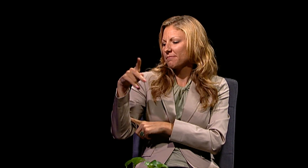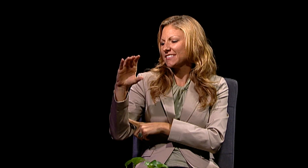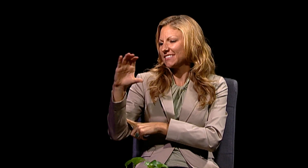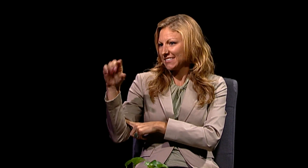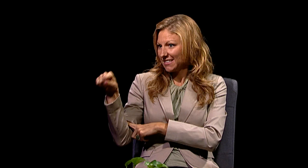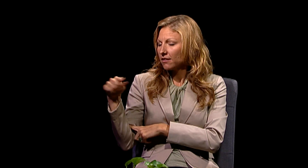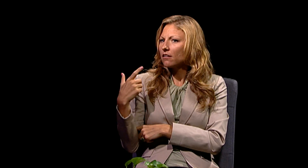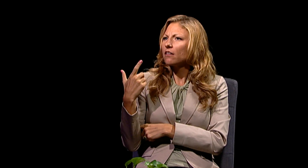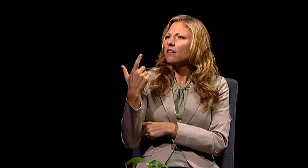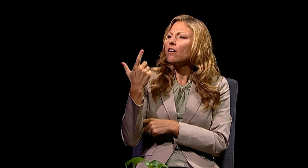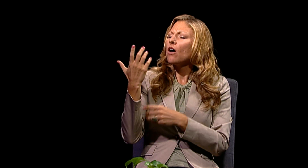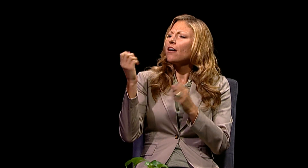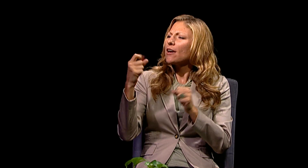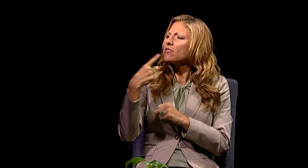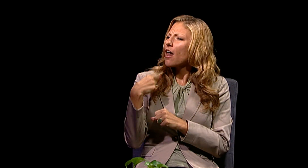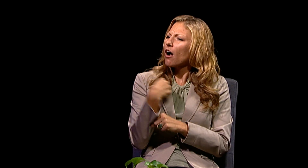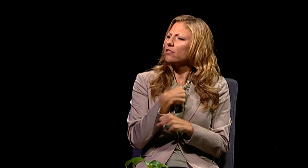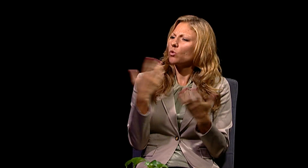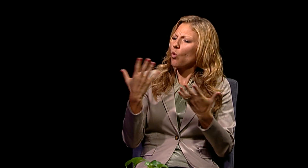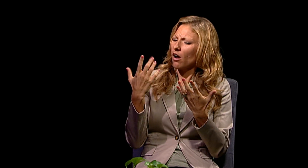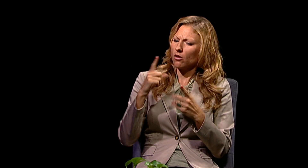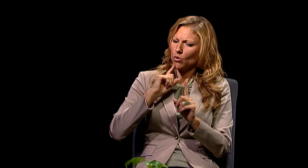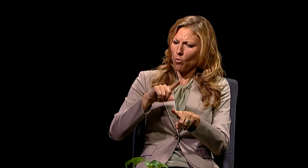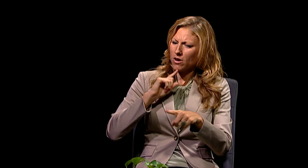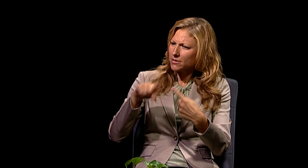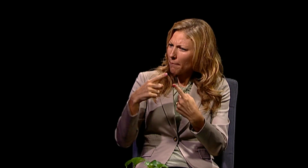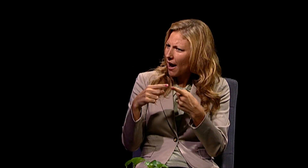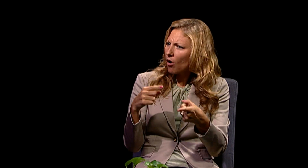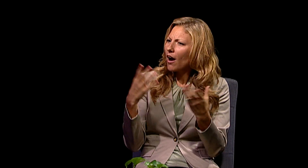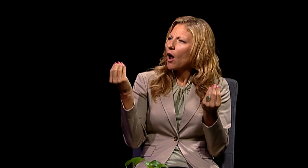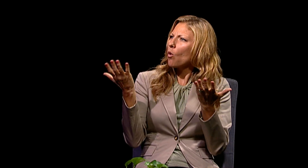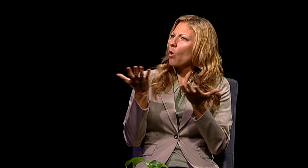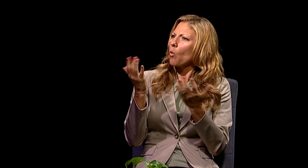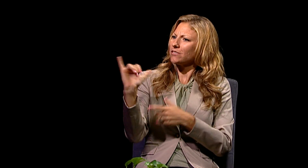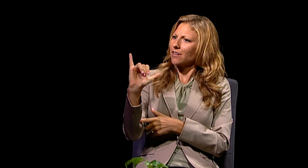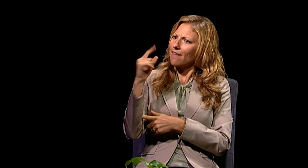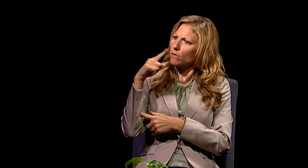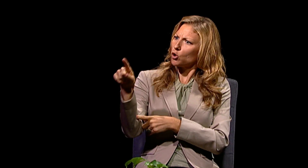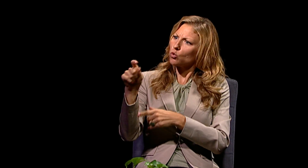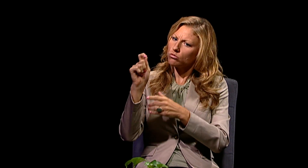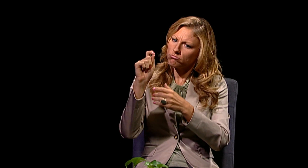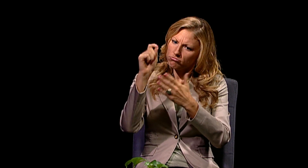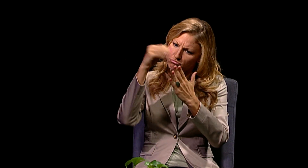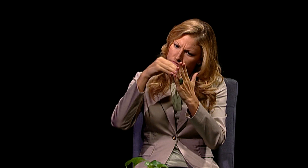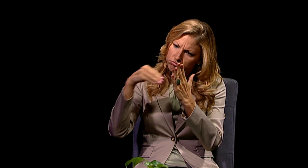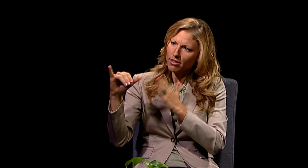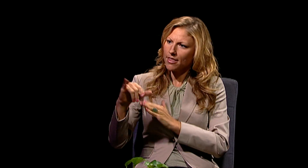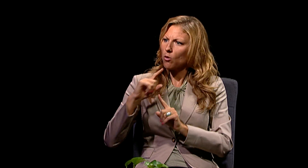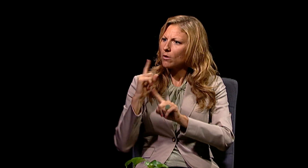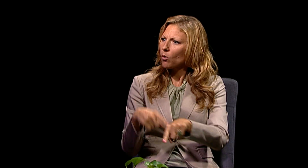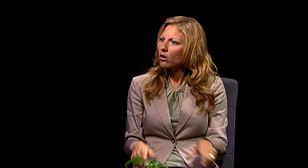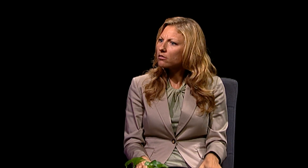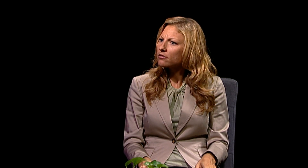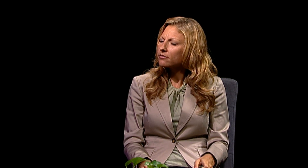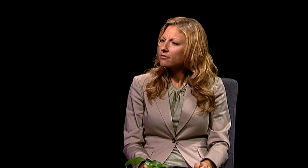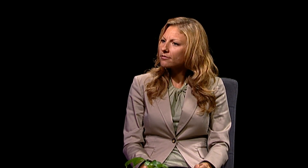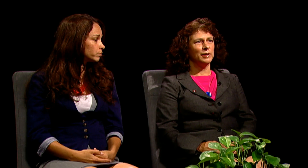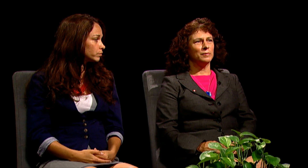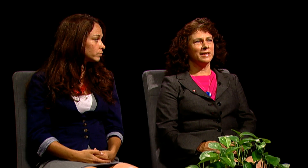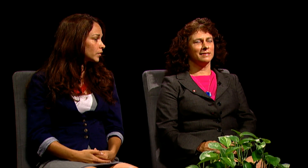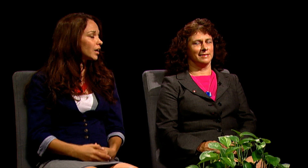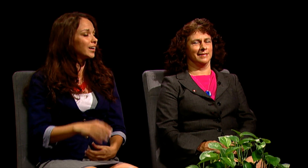co-authored with the IPCC. Could you tell us a little bit about the report and what was it like for you writing that